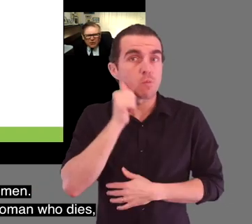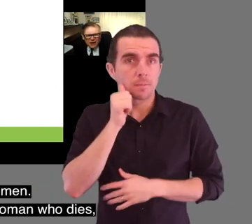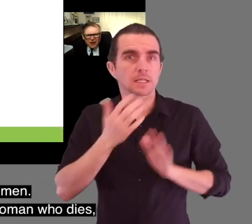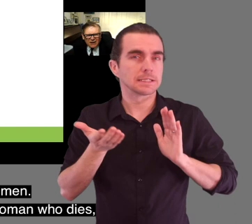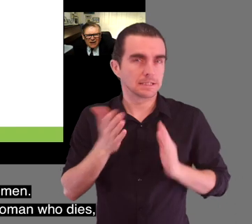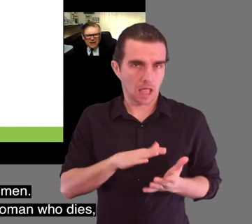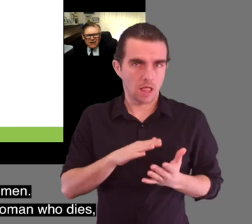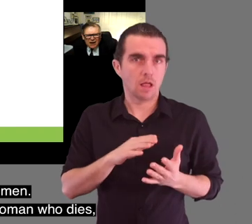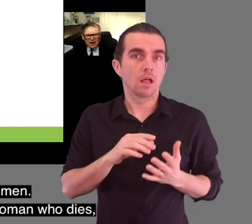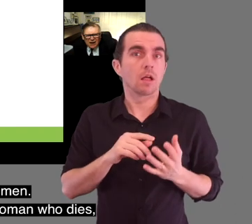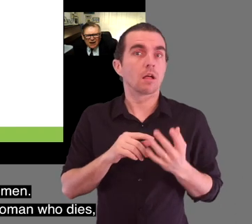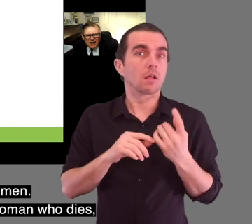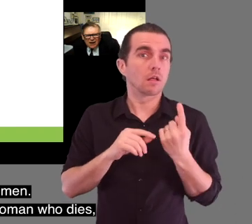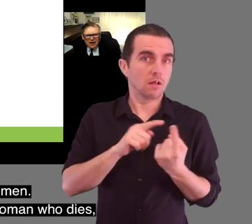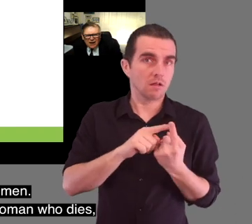woman who dies,